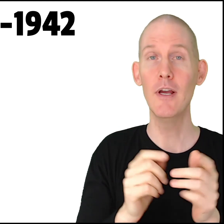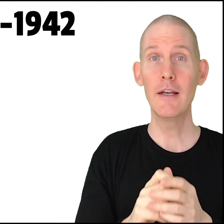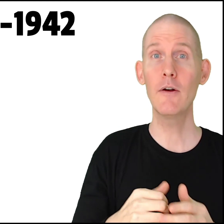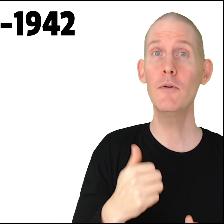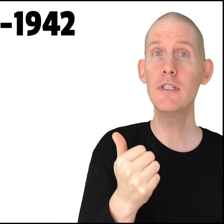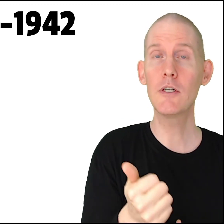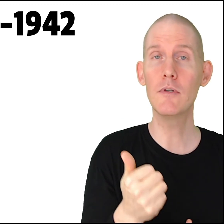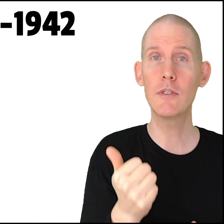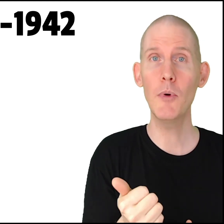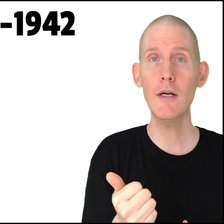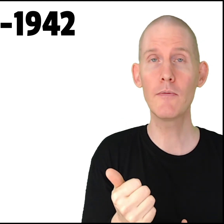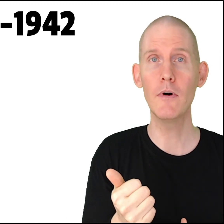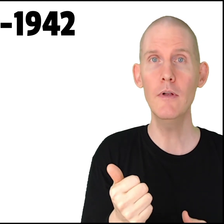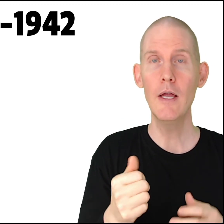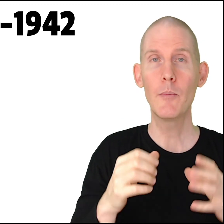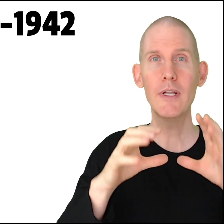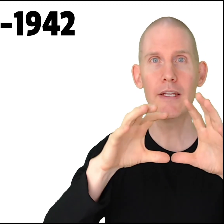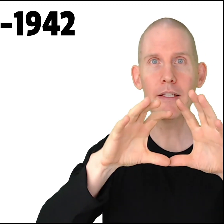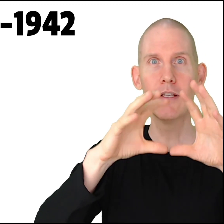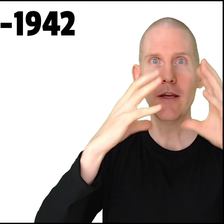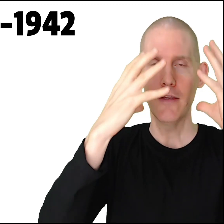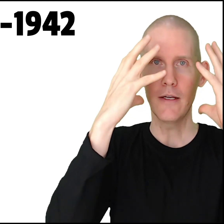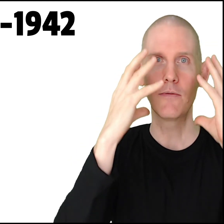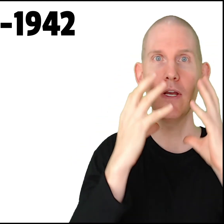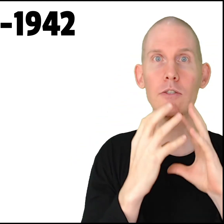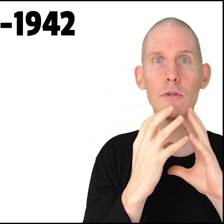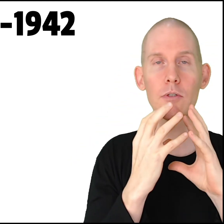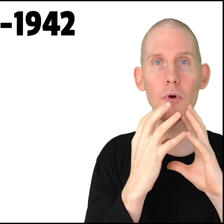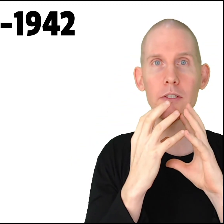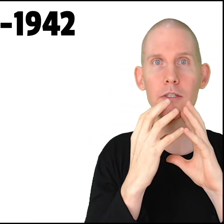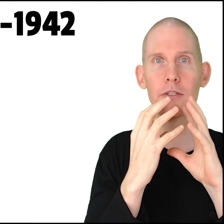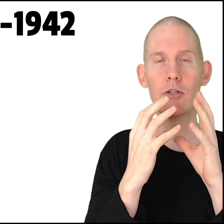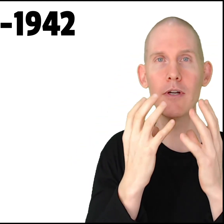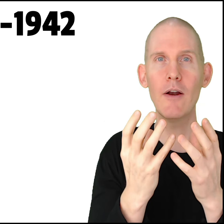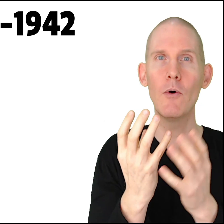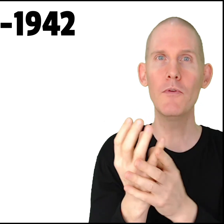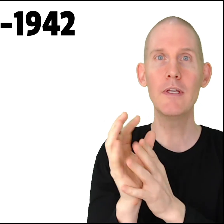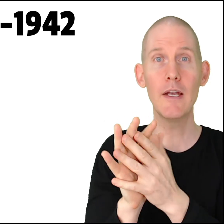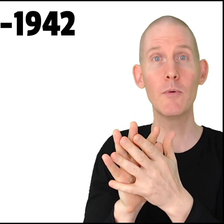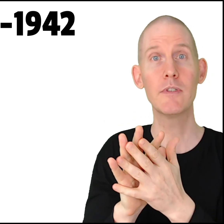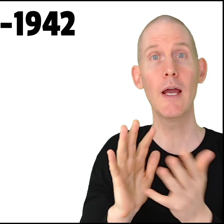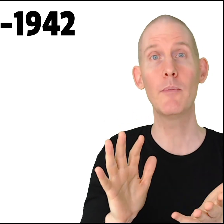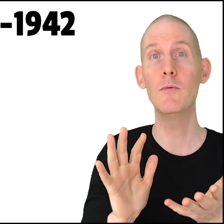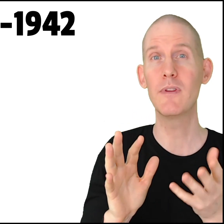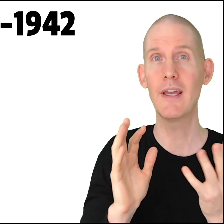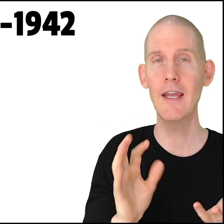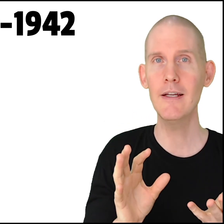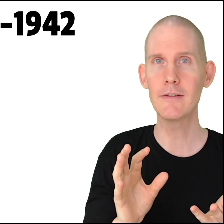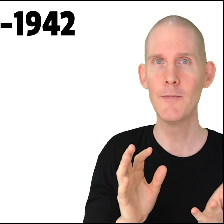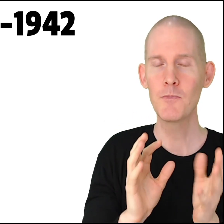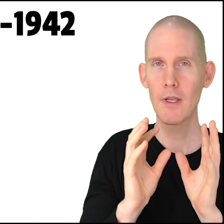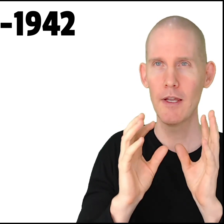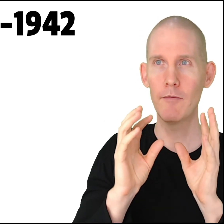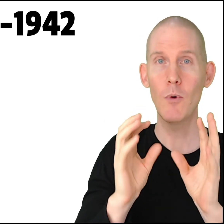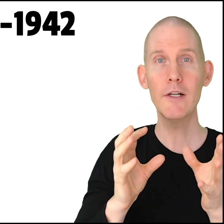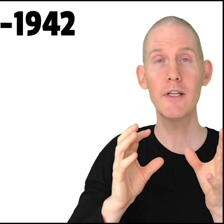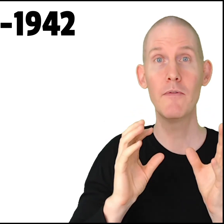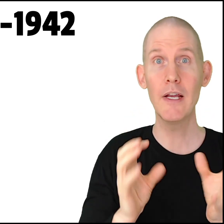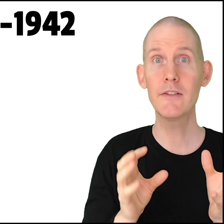Not only is it respectful, but it gets the facial expressions and you're not only getting what's happening with the hands. You watch advanced